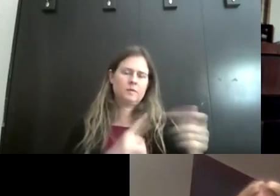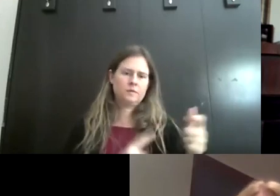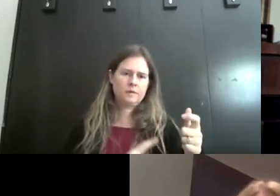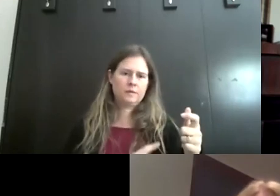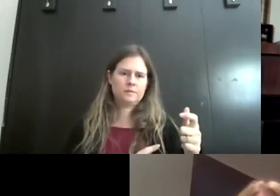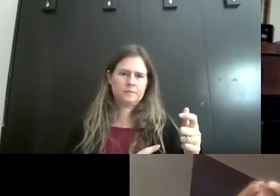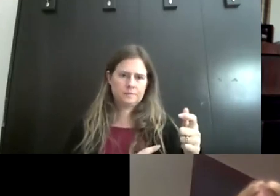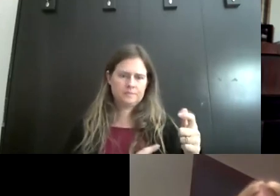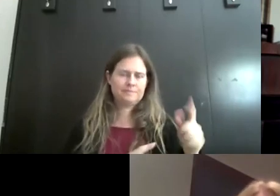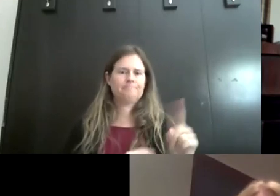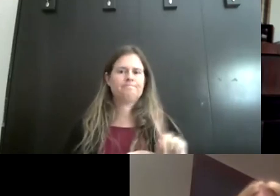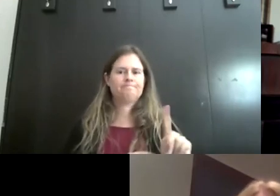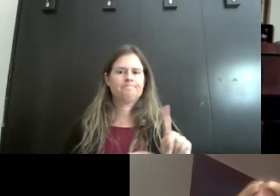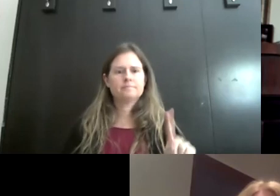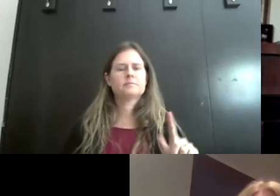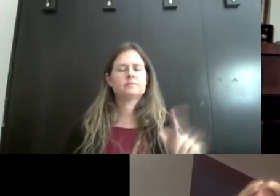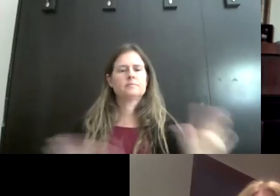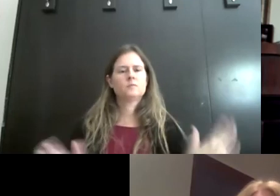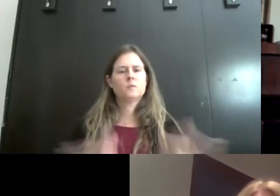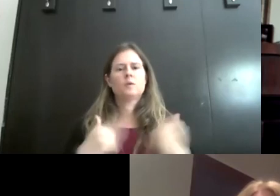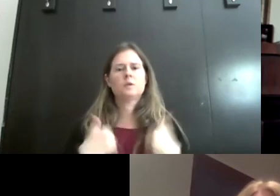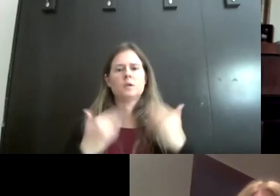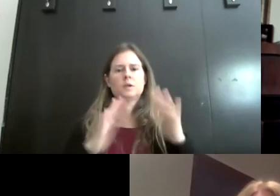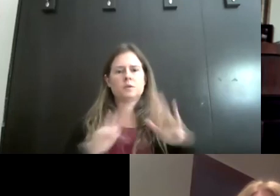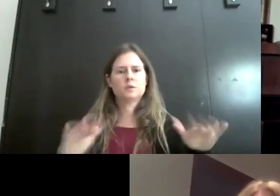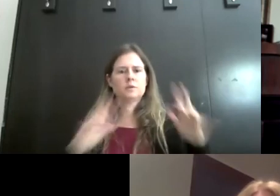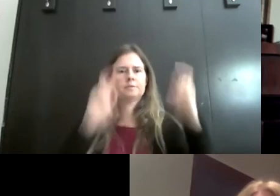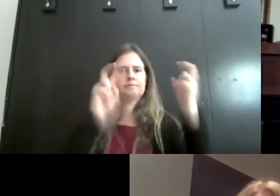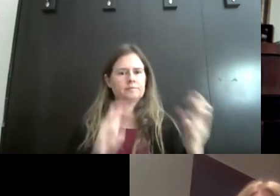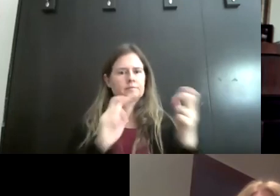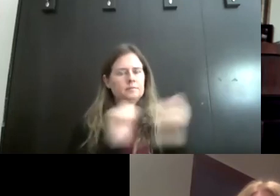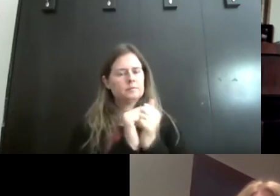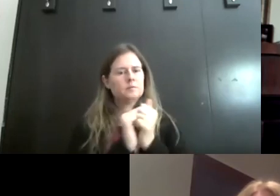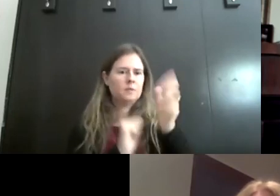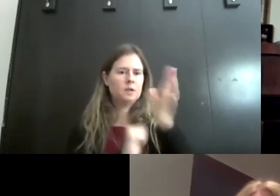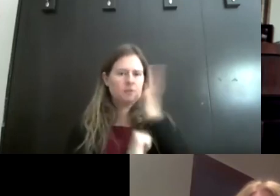always encourage young children, sit down with mom and pop.